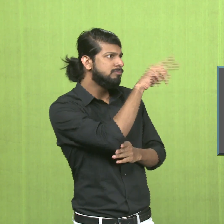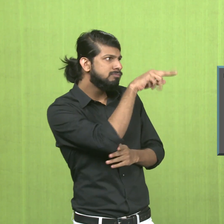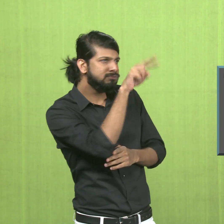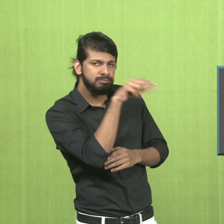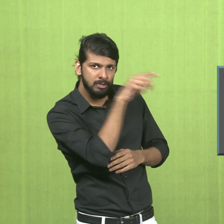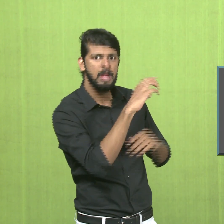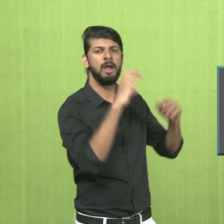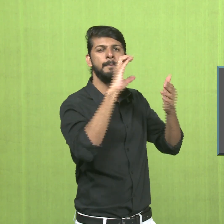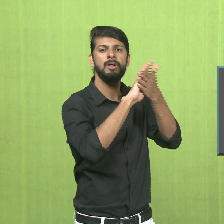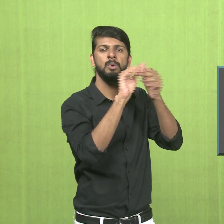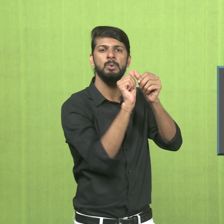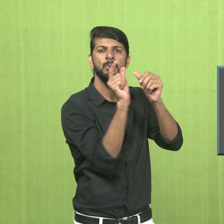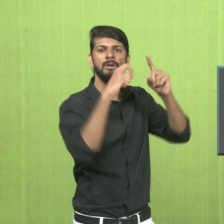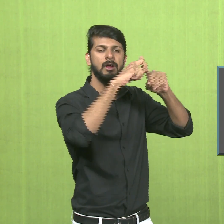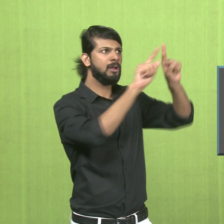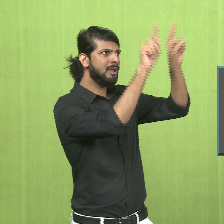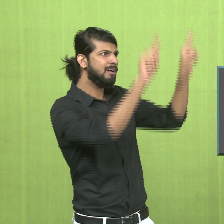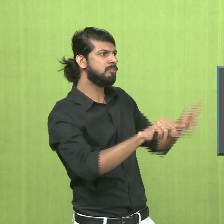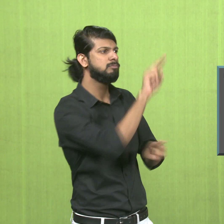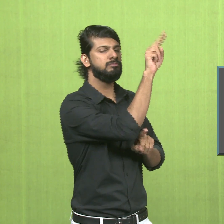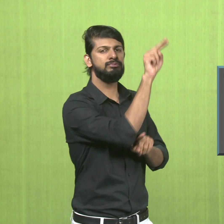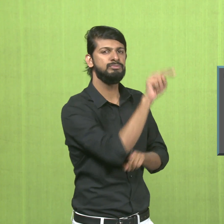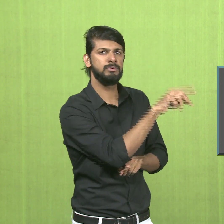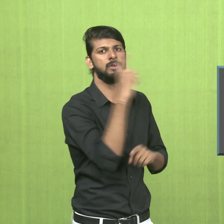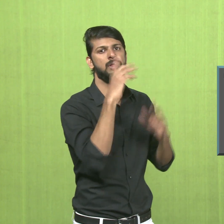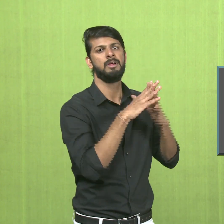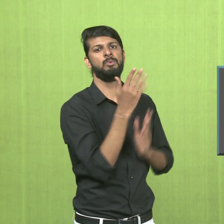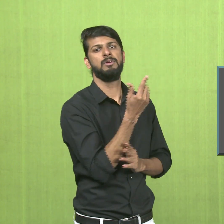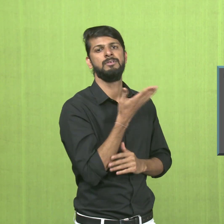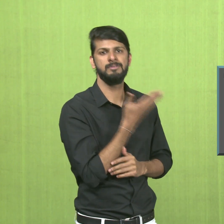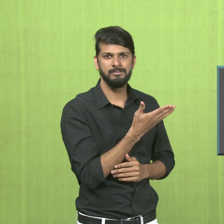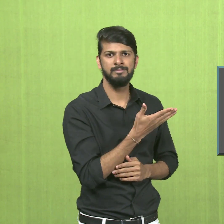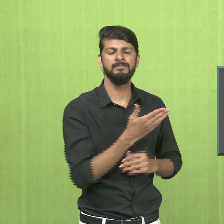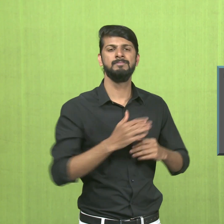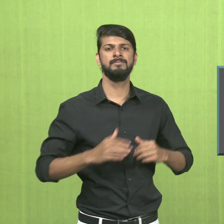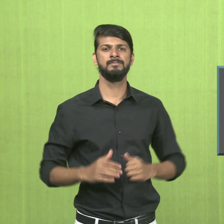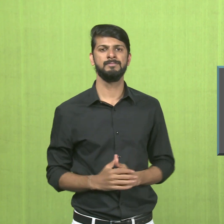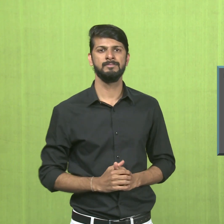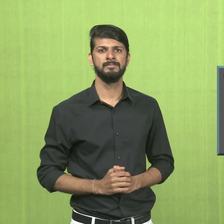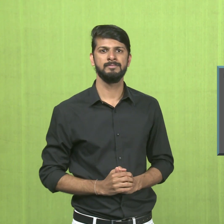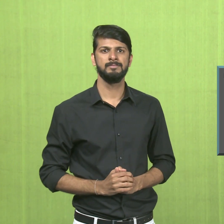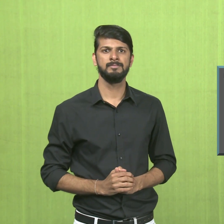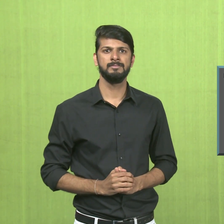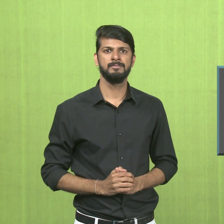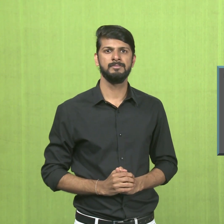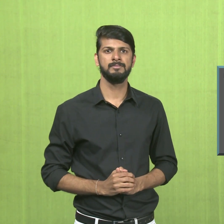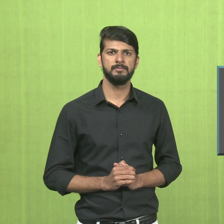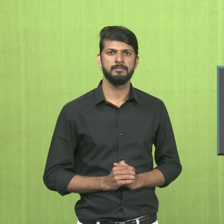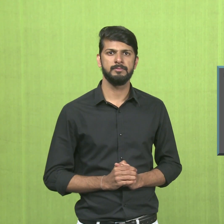to put the rice paste and make the Palghat Devi chalk.